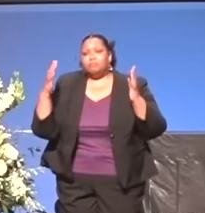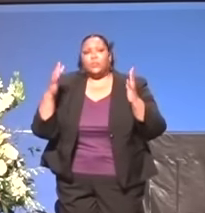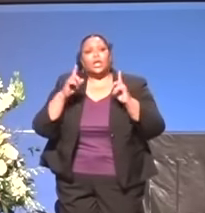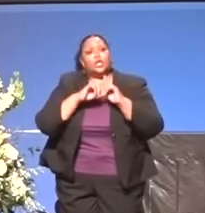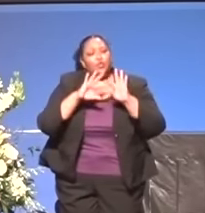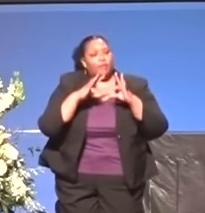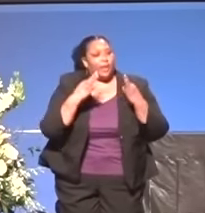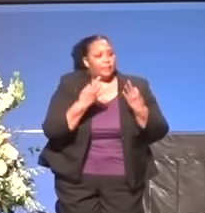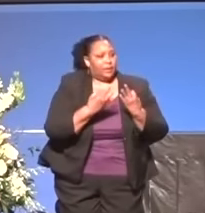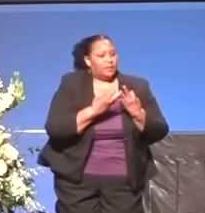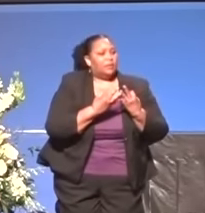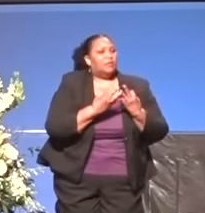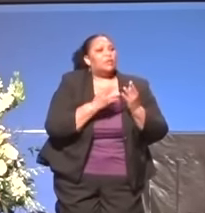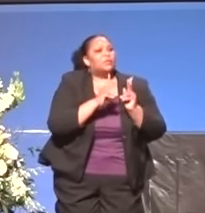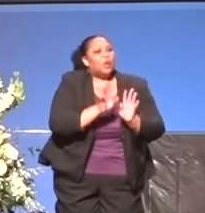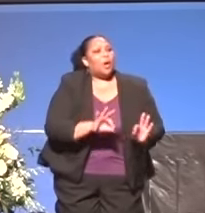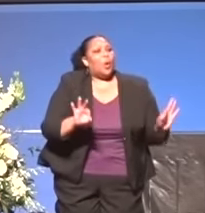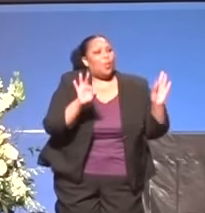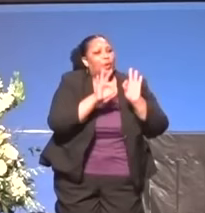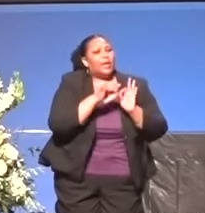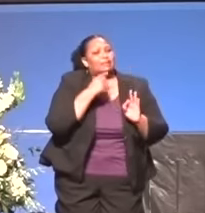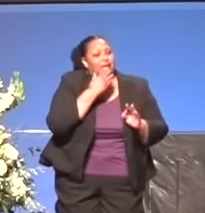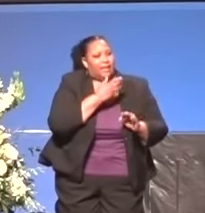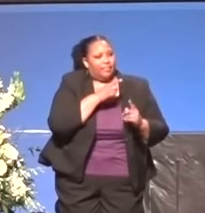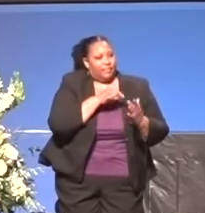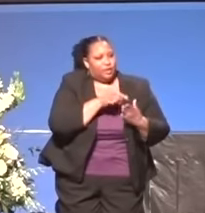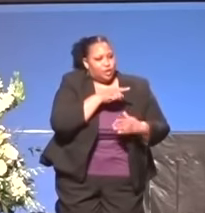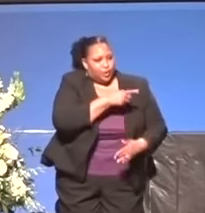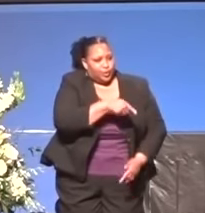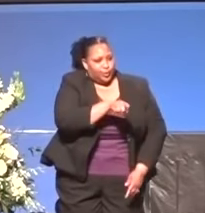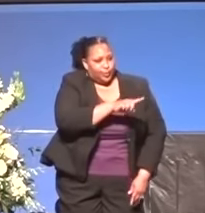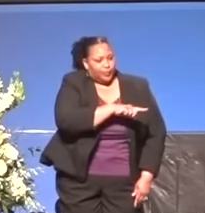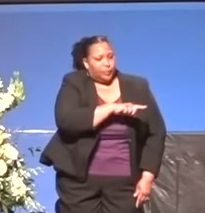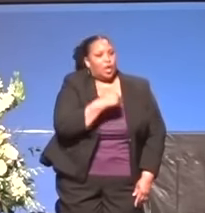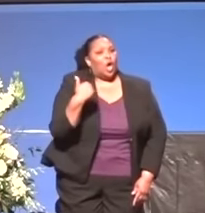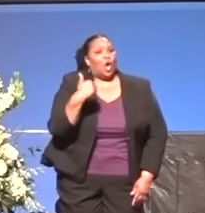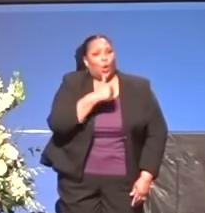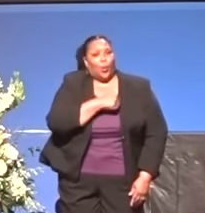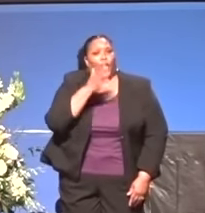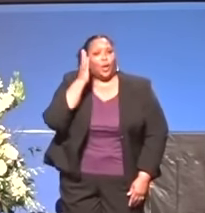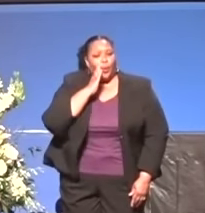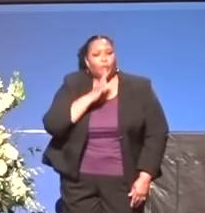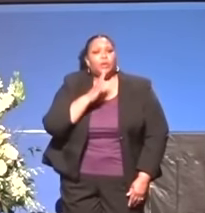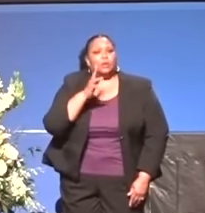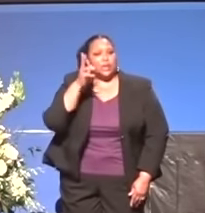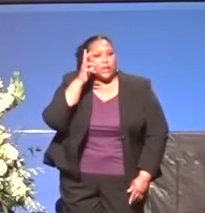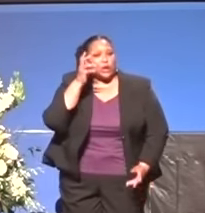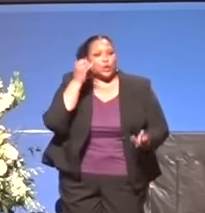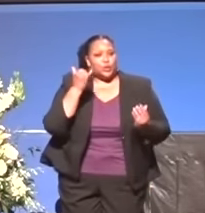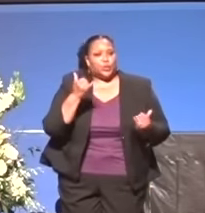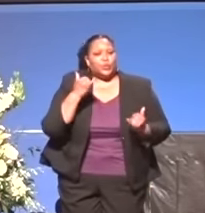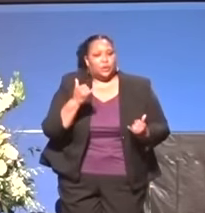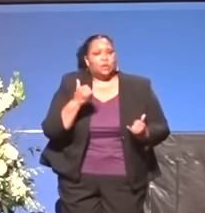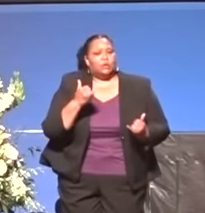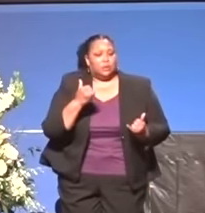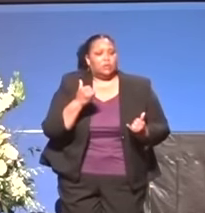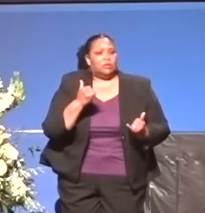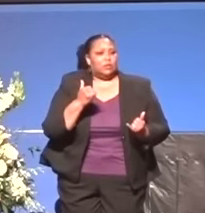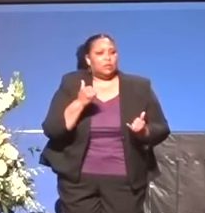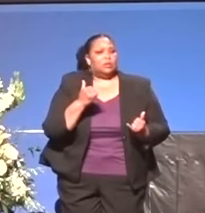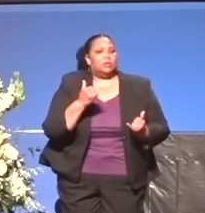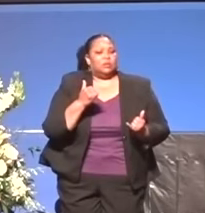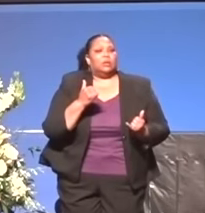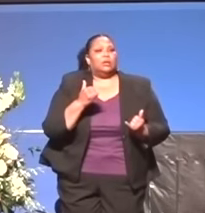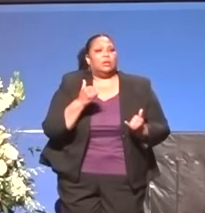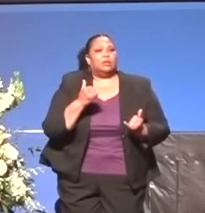And to the family, it's important that I say this to you. We who are here today are to here to say